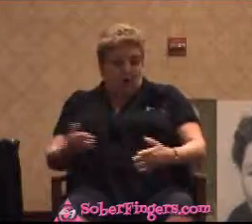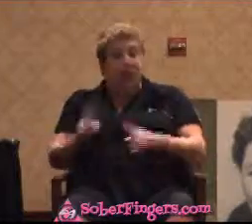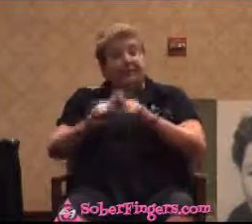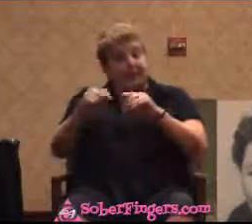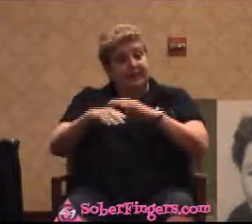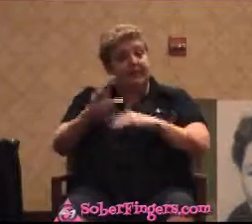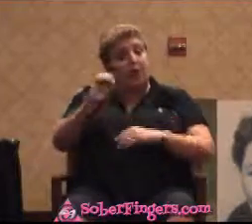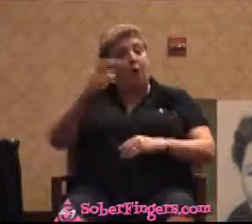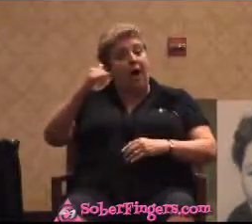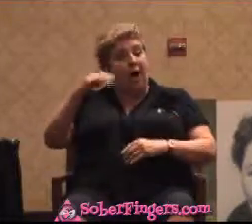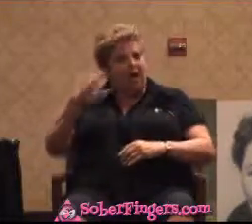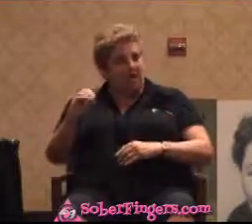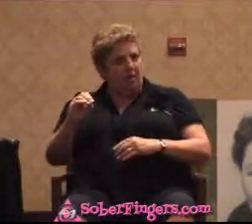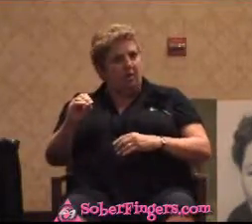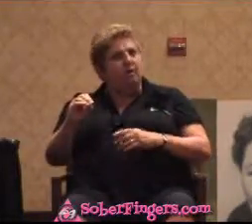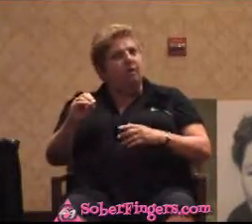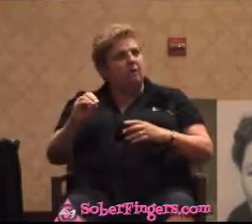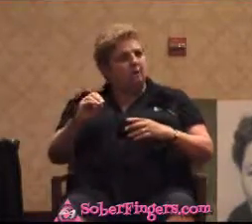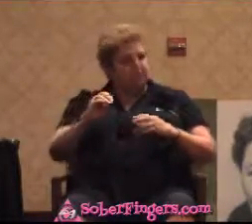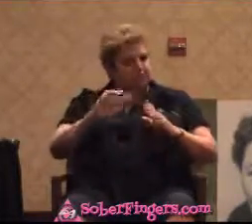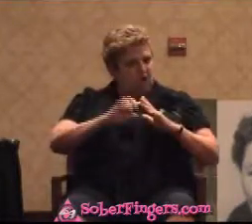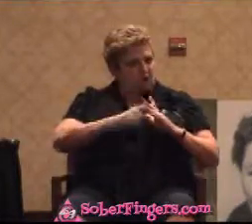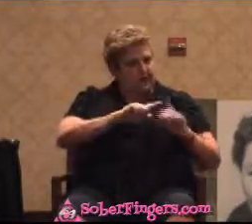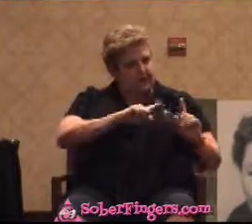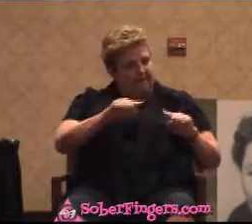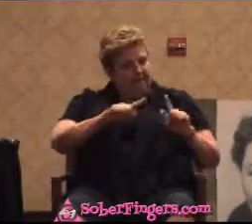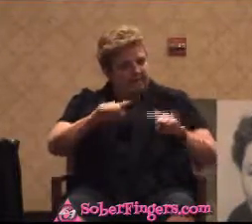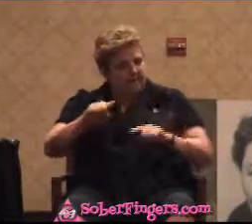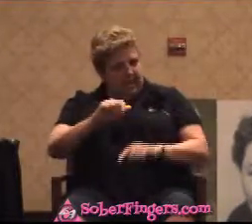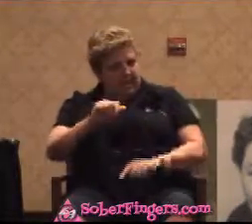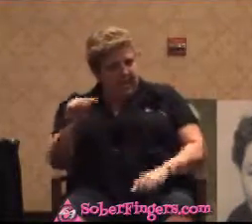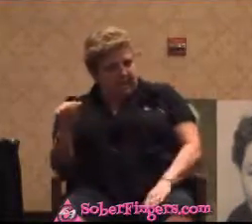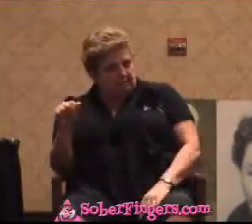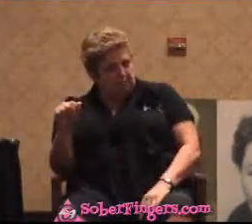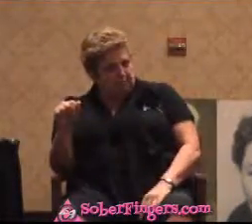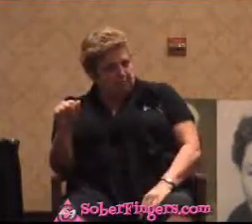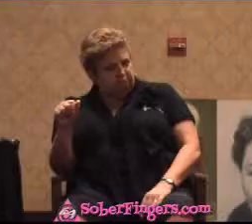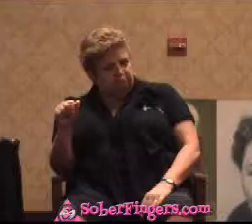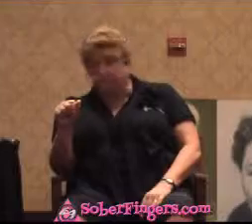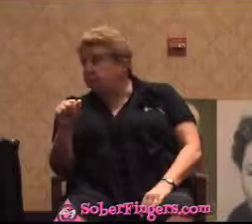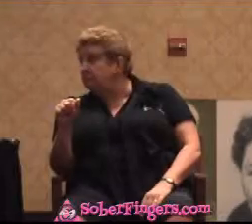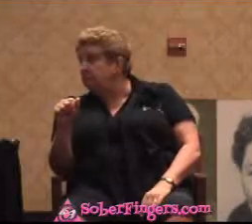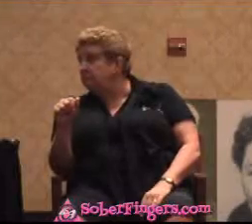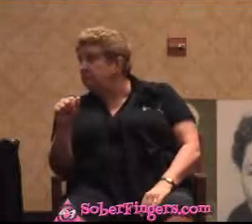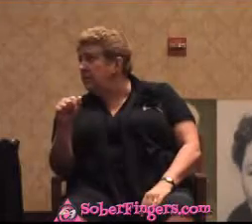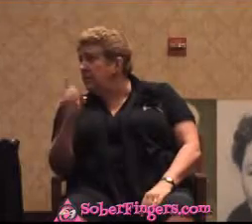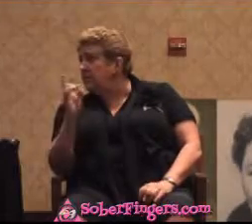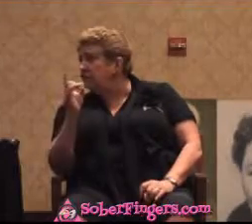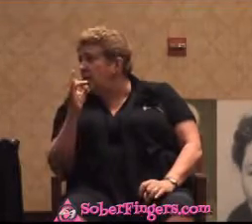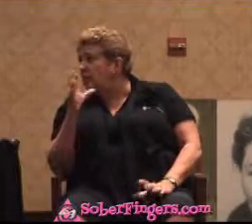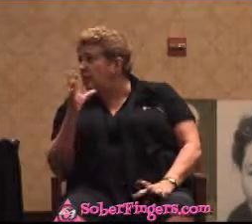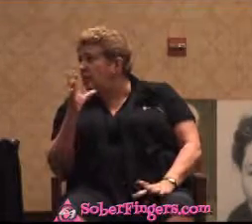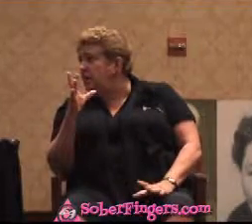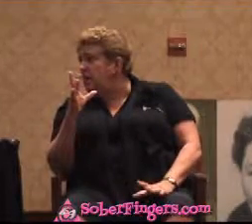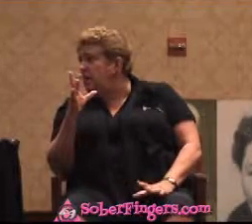started coming in, coming into AA. It was horrible. They started coming in, everybody